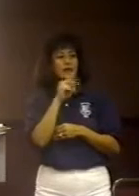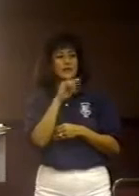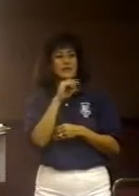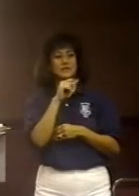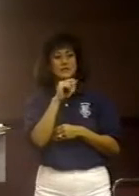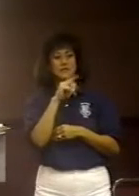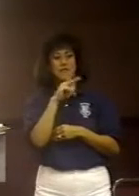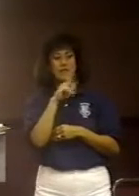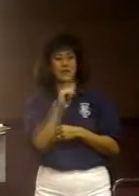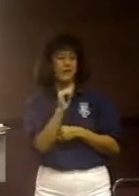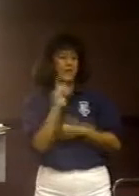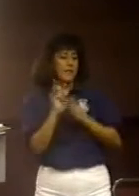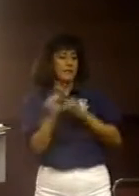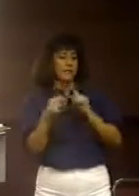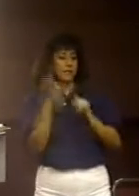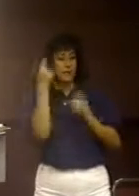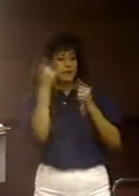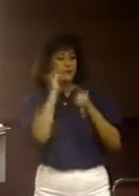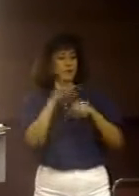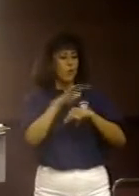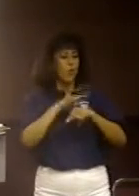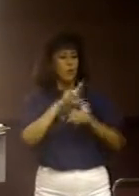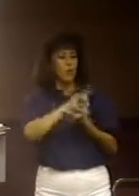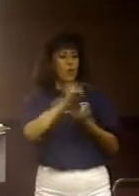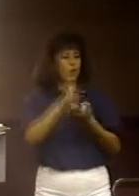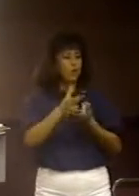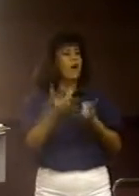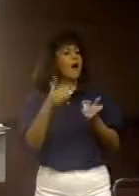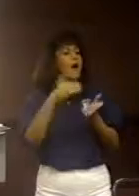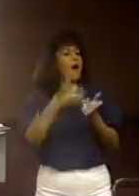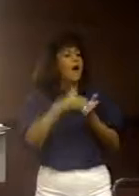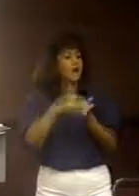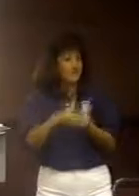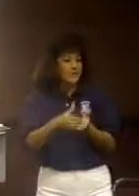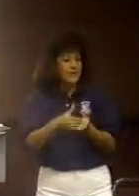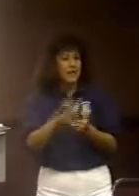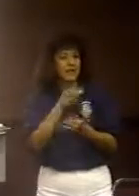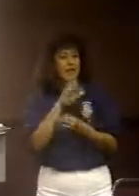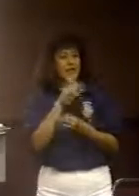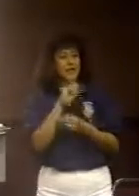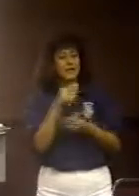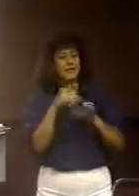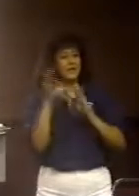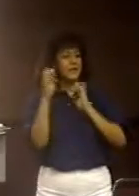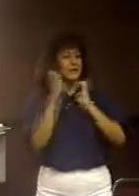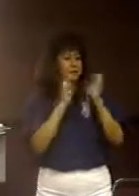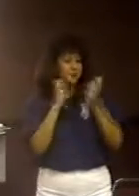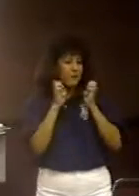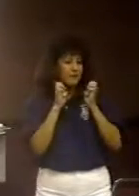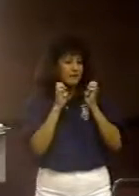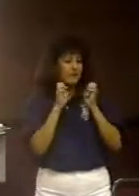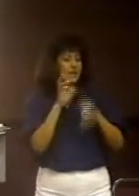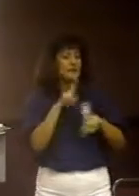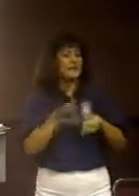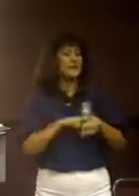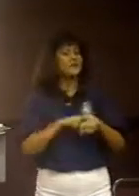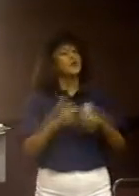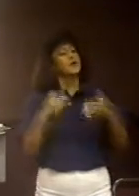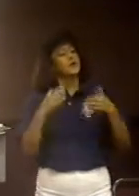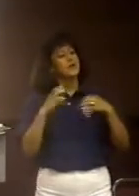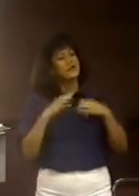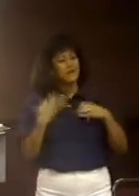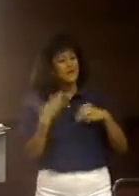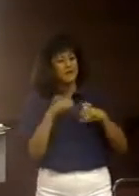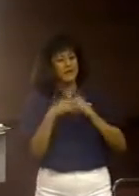you're thinking, it's an overload, and often lacking in the expressive nature contained in